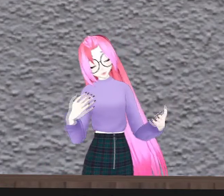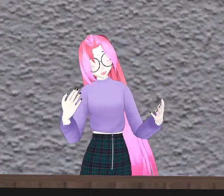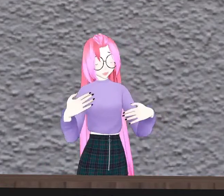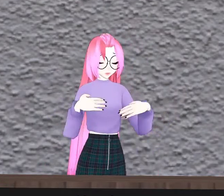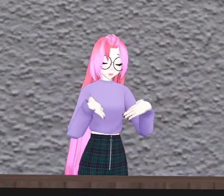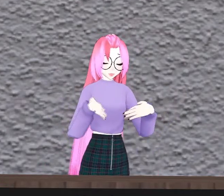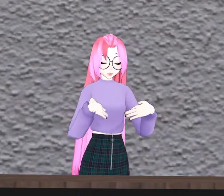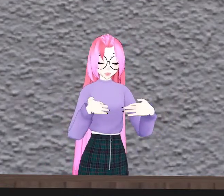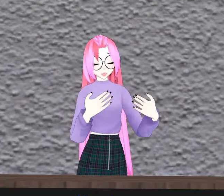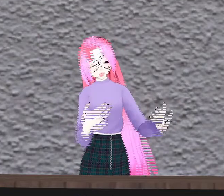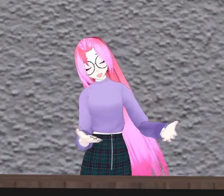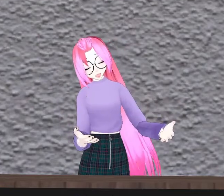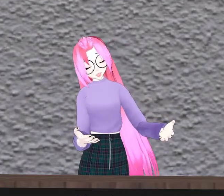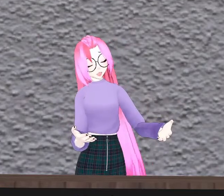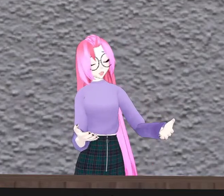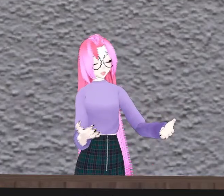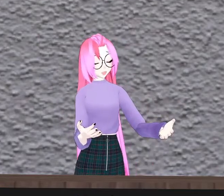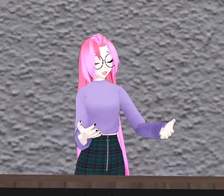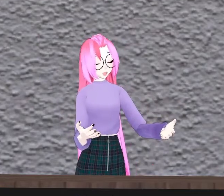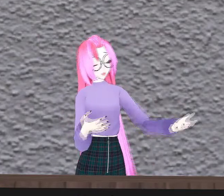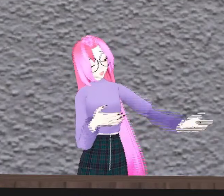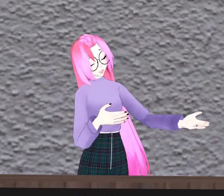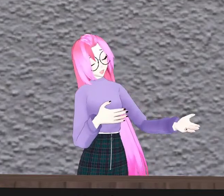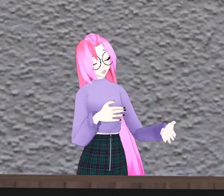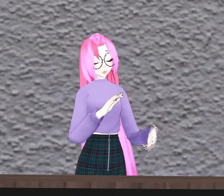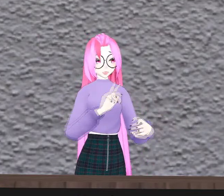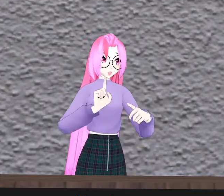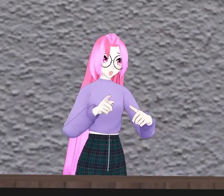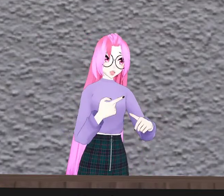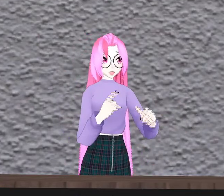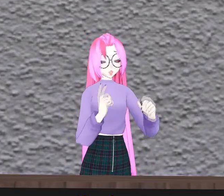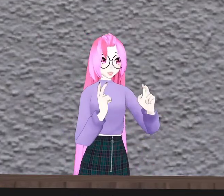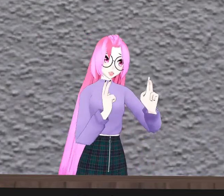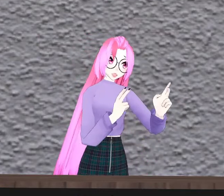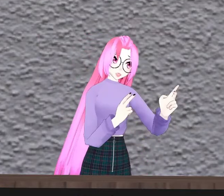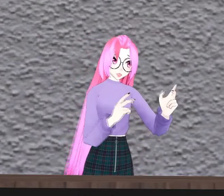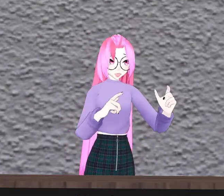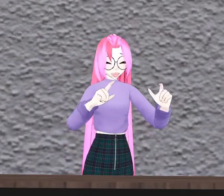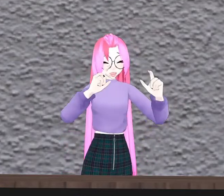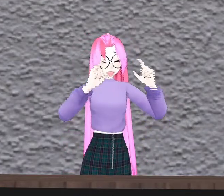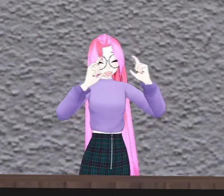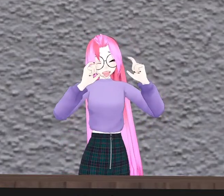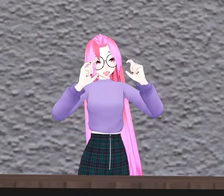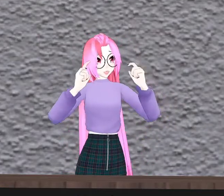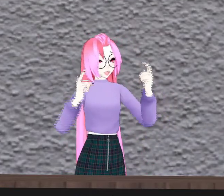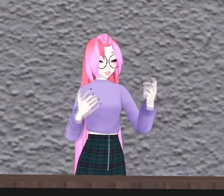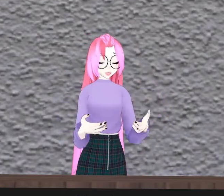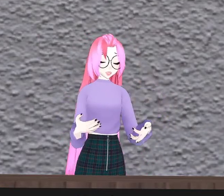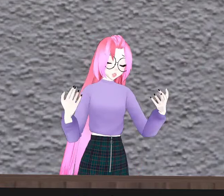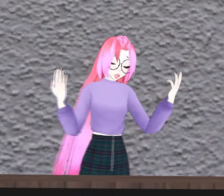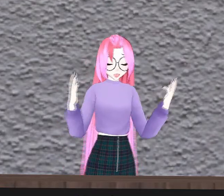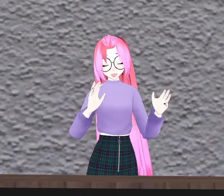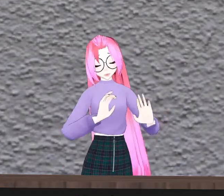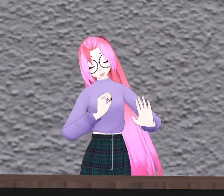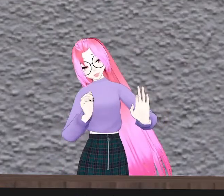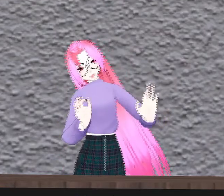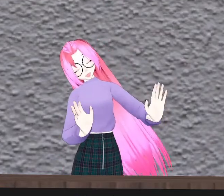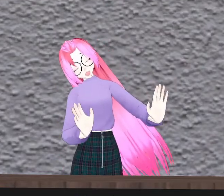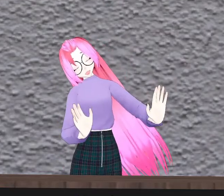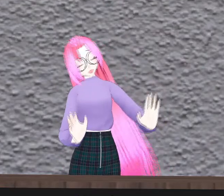this is my decision to give you a name sign. You know, so just like you want to be respectful of somebody who has glasses and they're like, I don't want to give you my glasses,